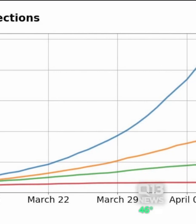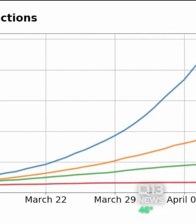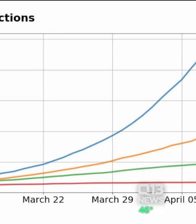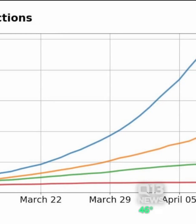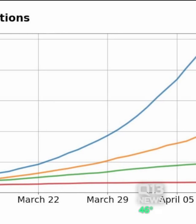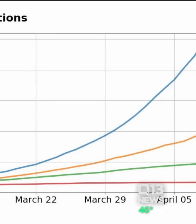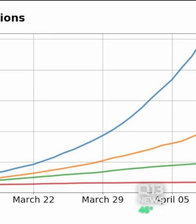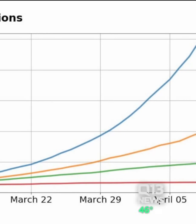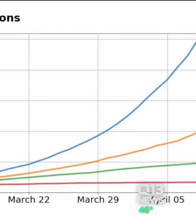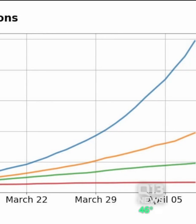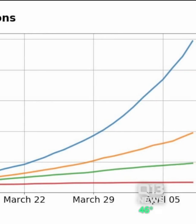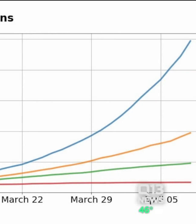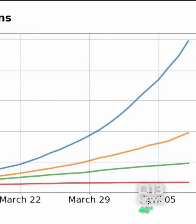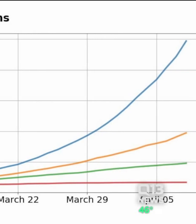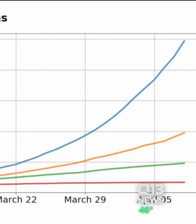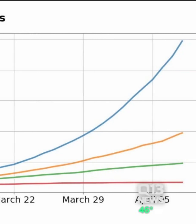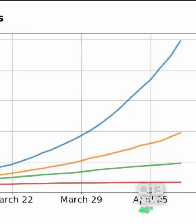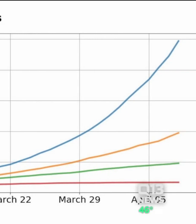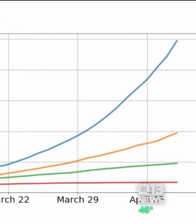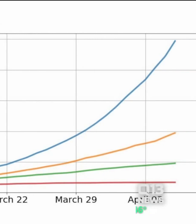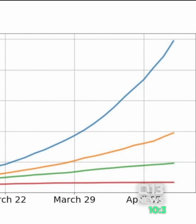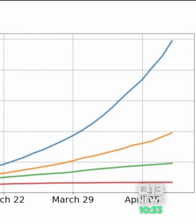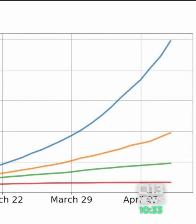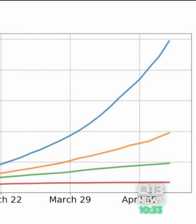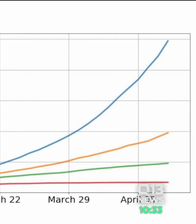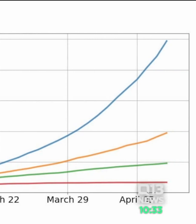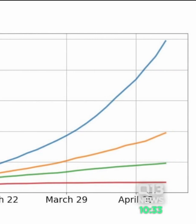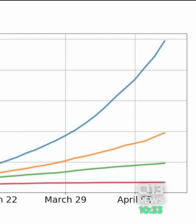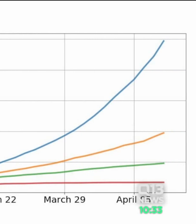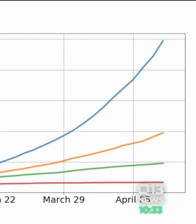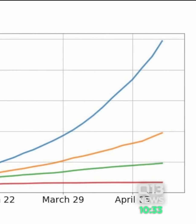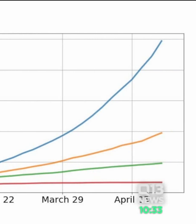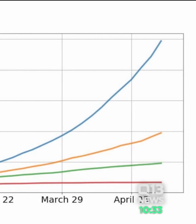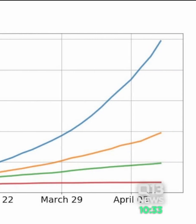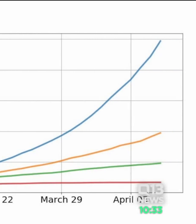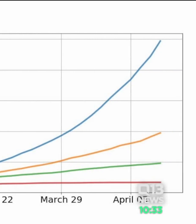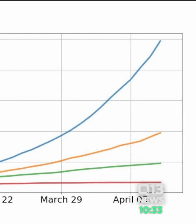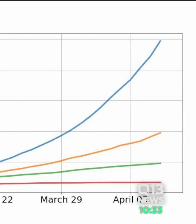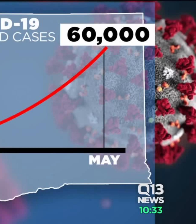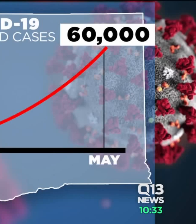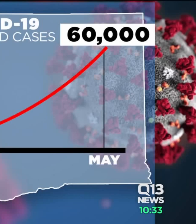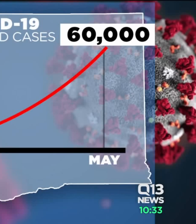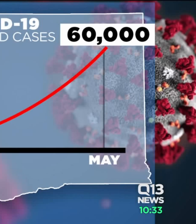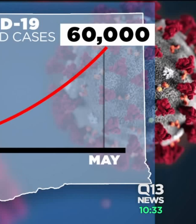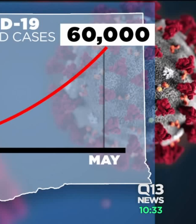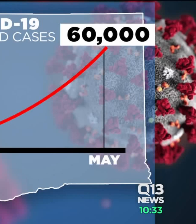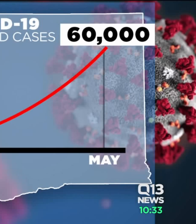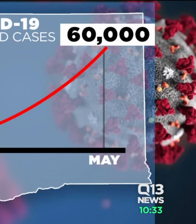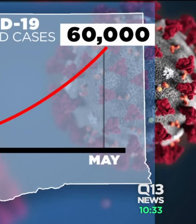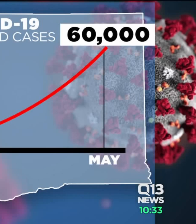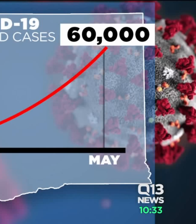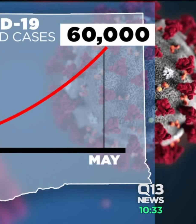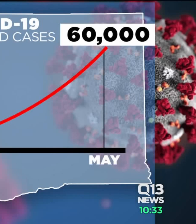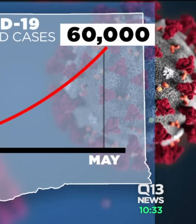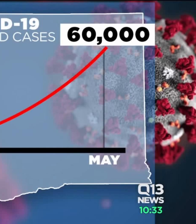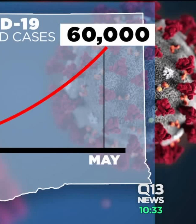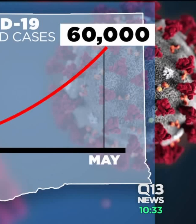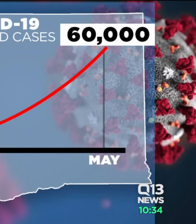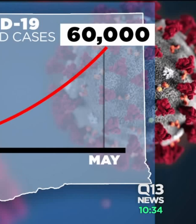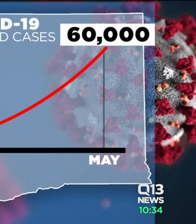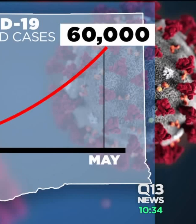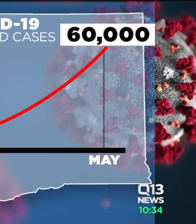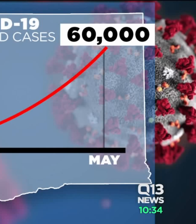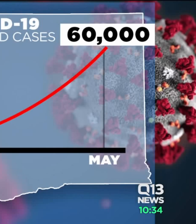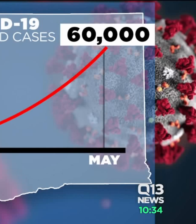shows what will happen if we don't implement any social distancing or community mitigation measures. If we continue to live life as normal,